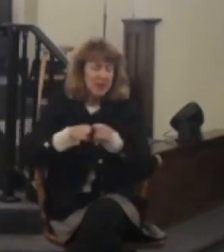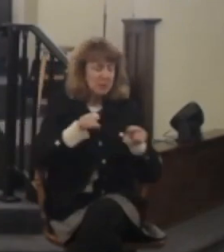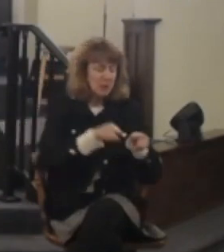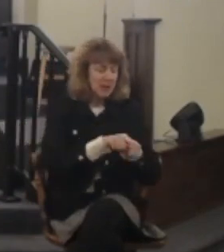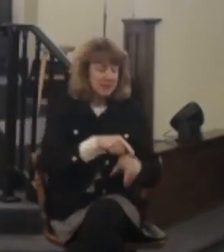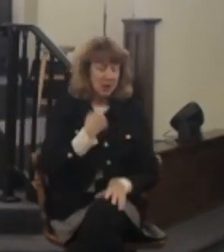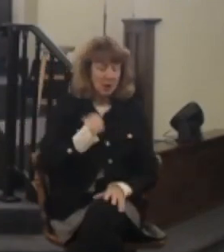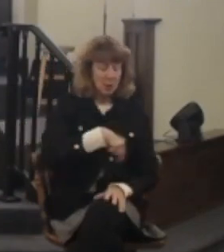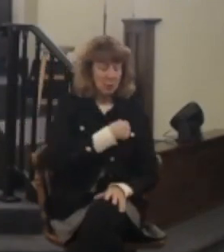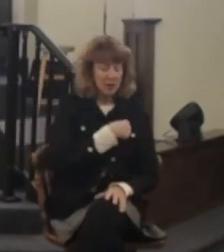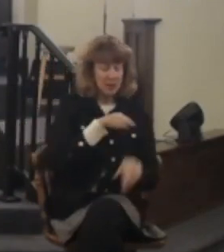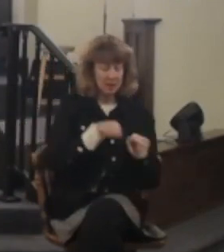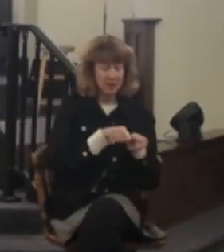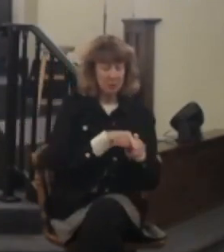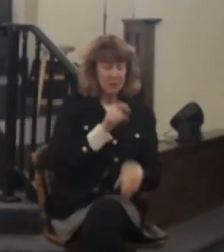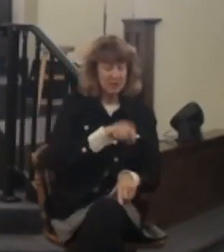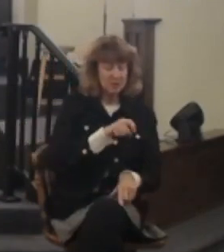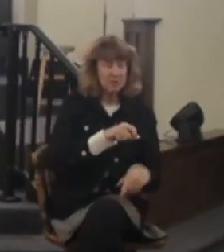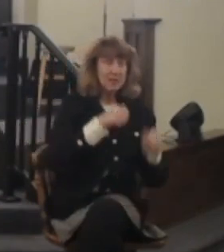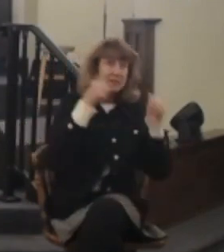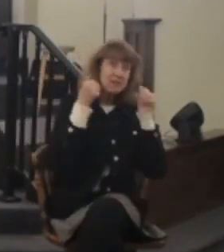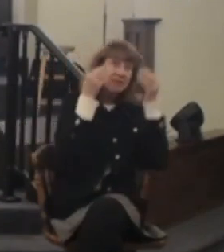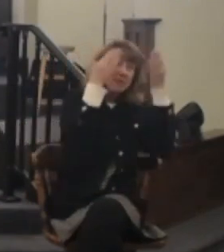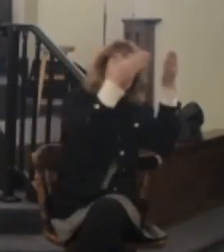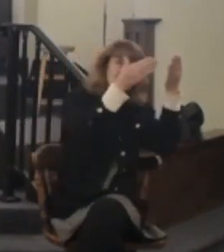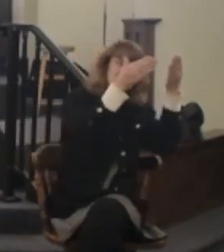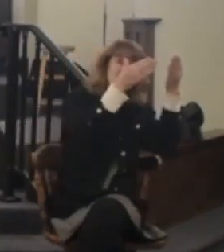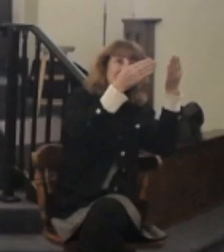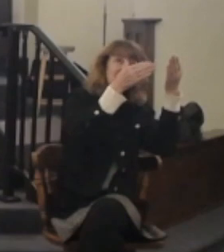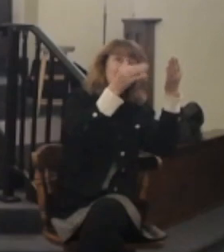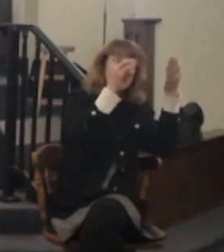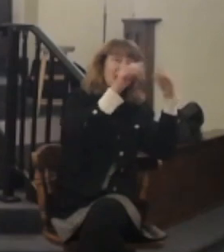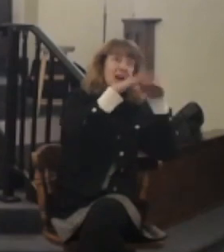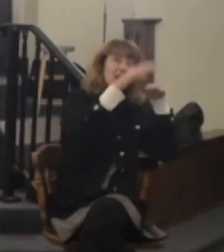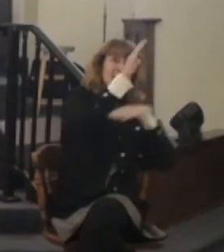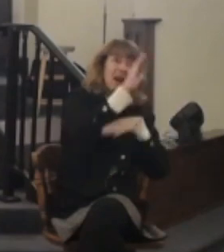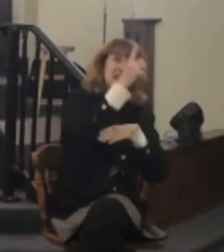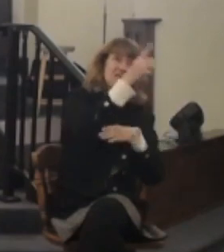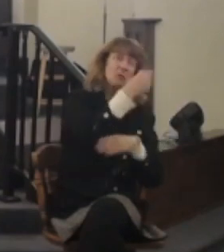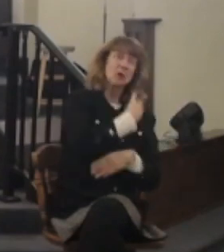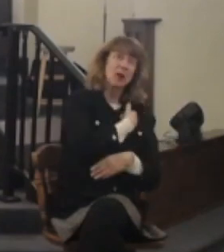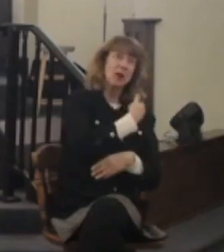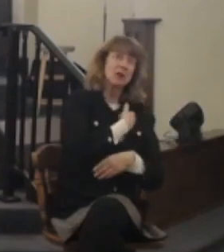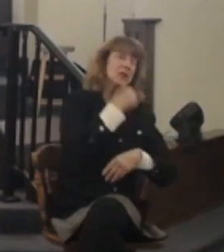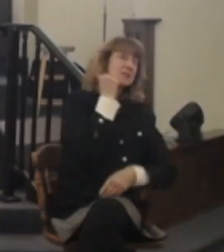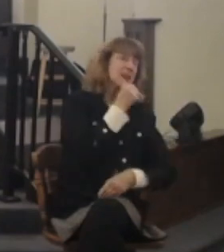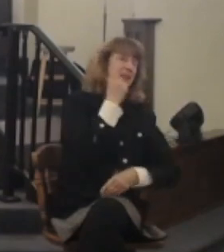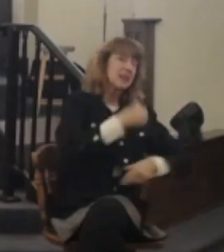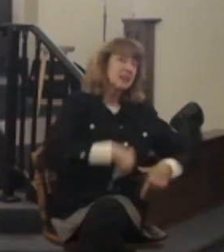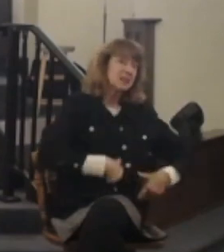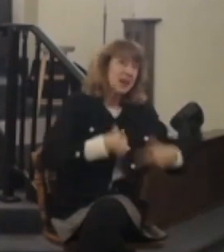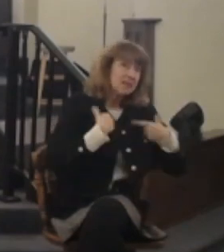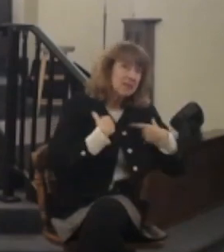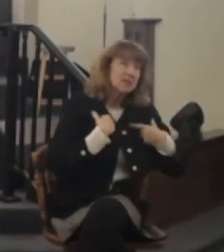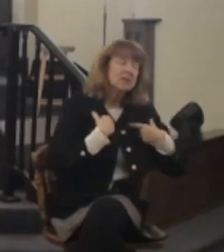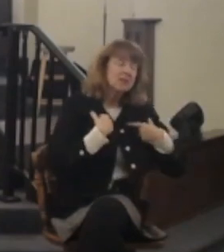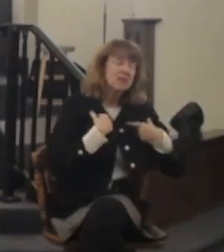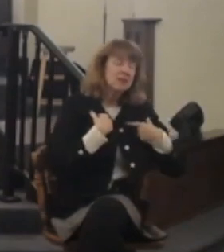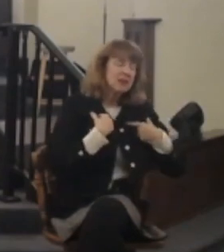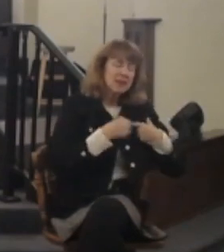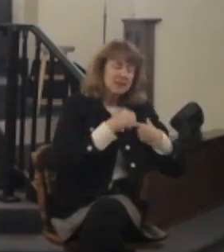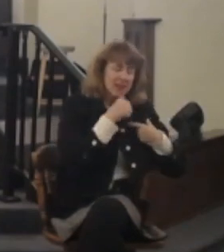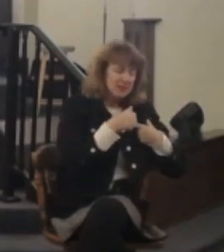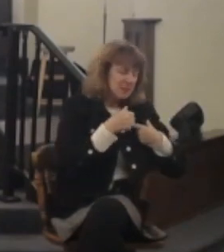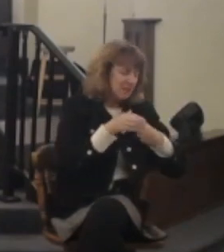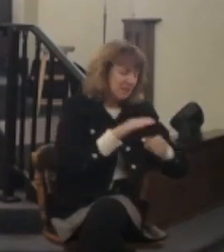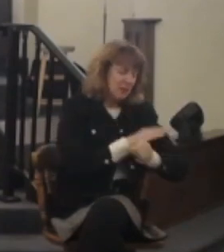leaving the natural use of the women, burned in their lusts one for another, men with men committing what is shameful and